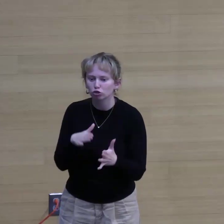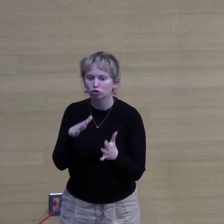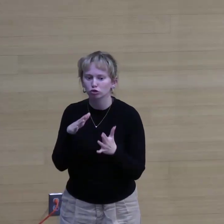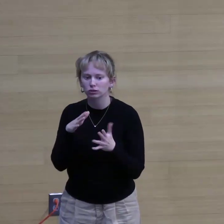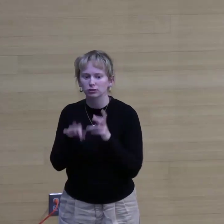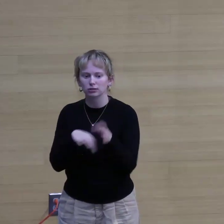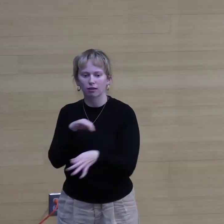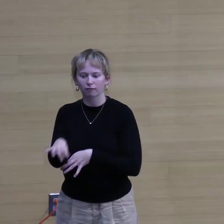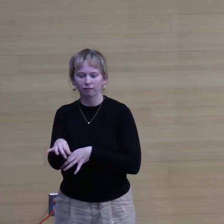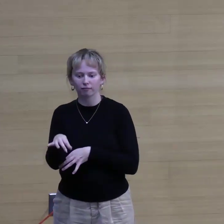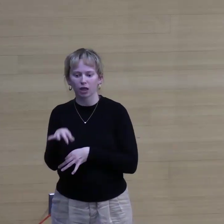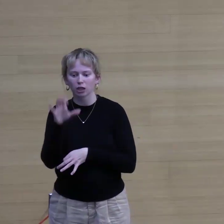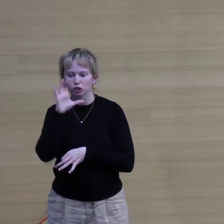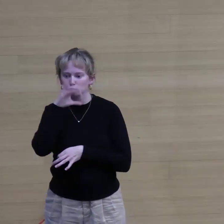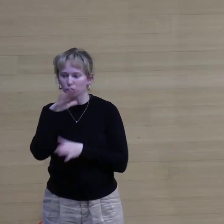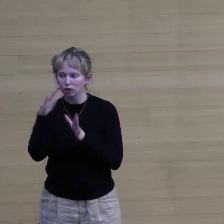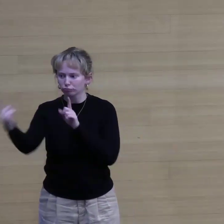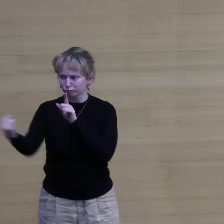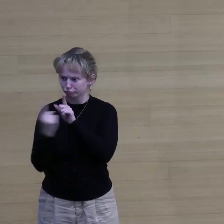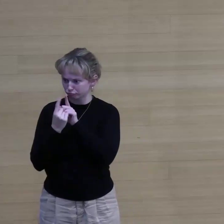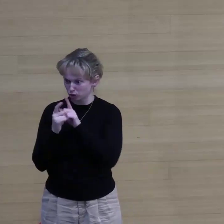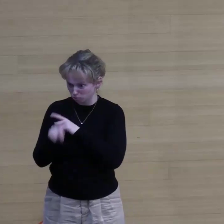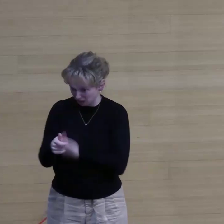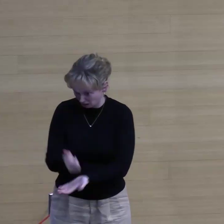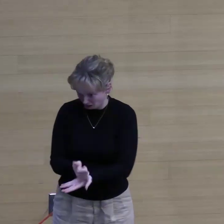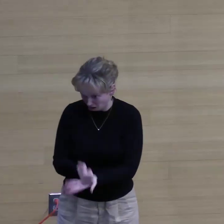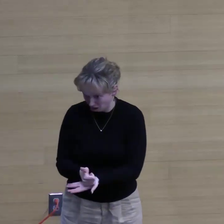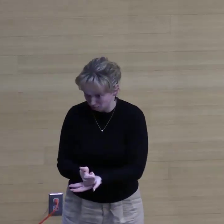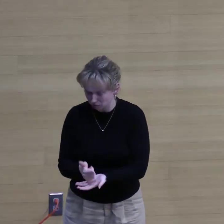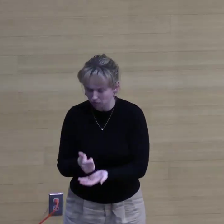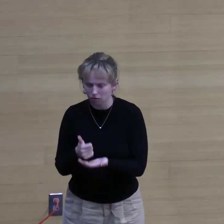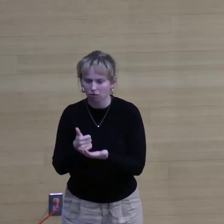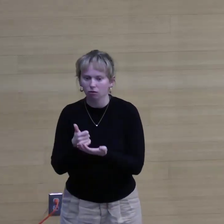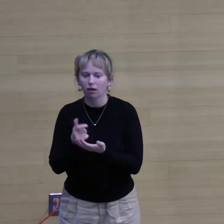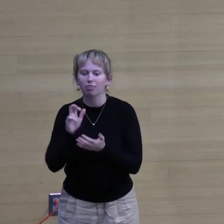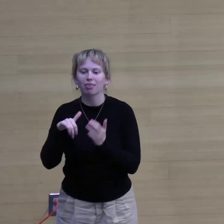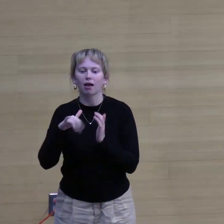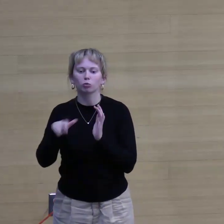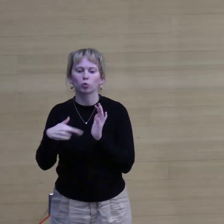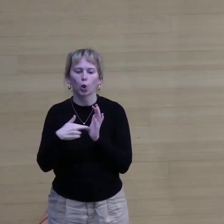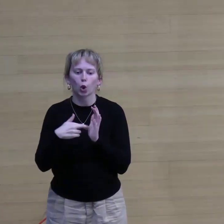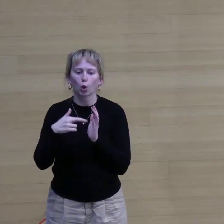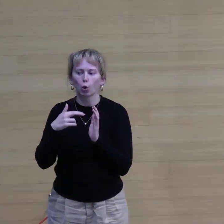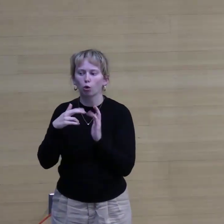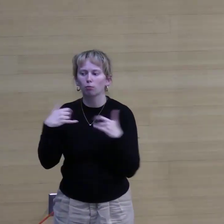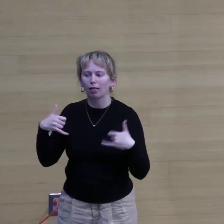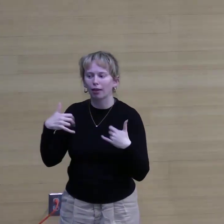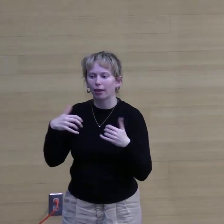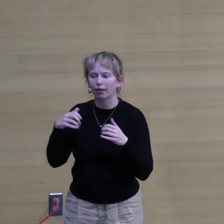as opposed to a stranger approaching him to see if he needs help. We would play out some of these scenarios.